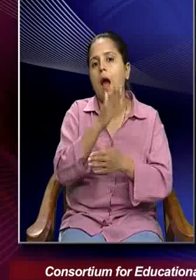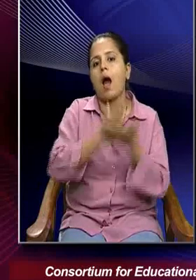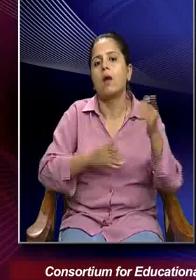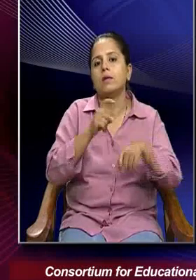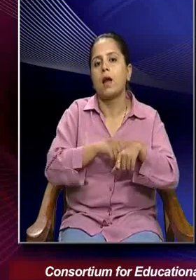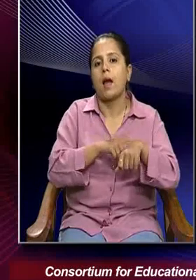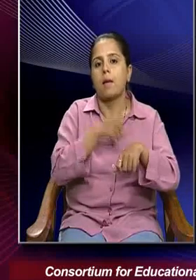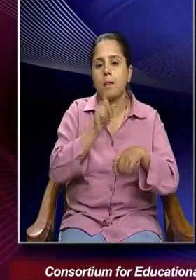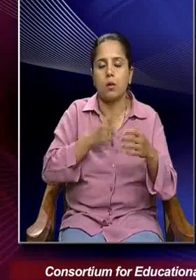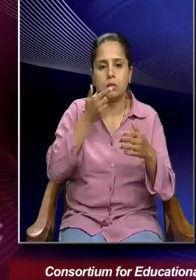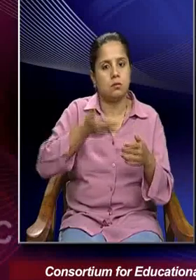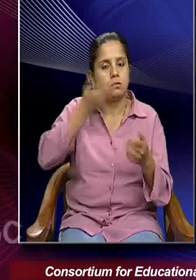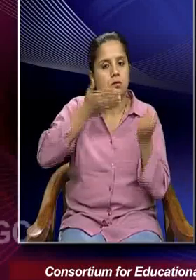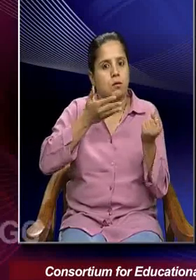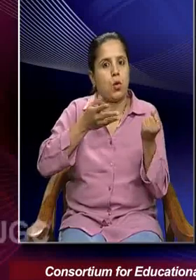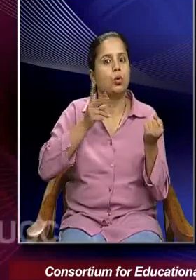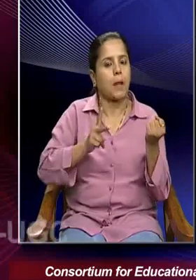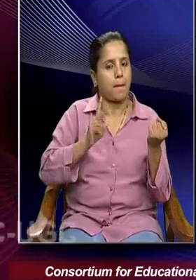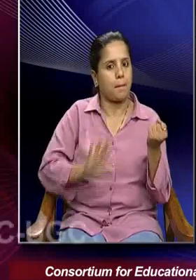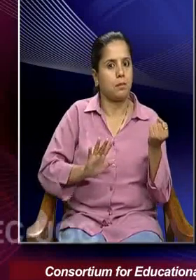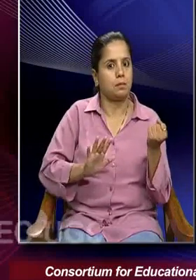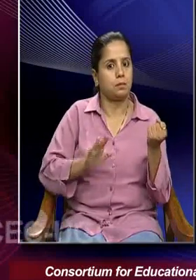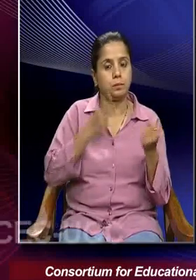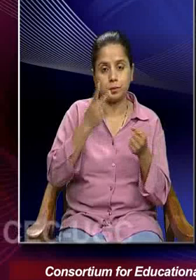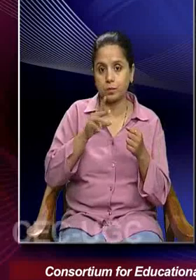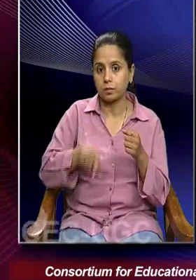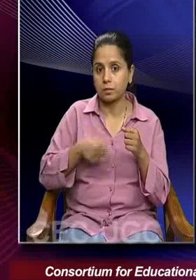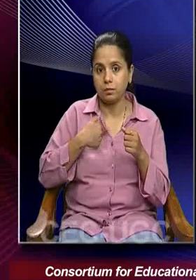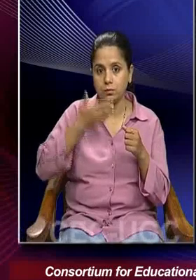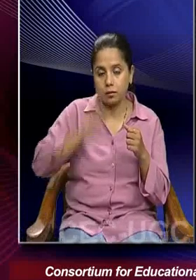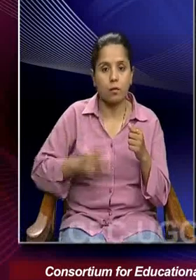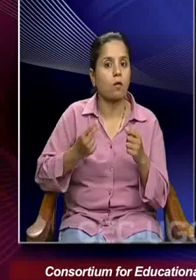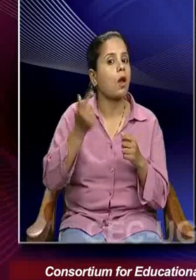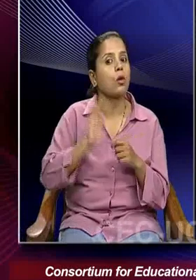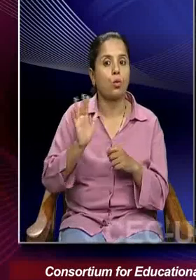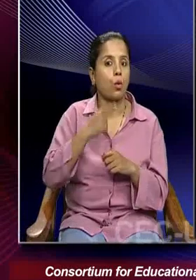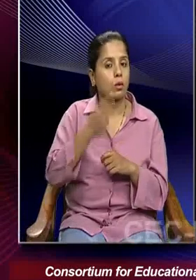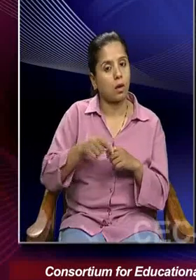half of that time in retaining that inhaled air.